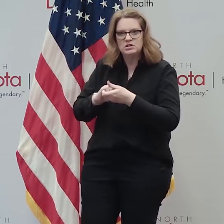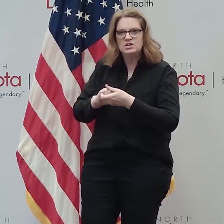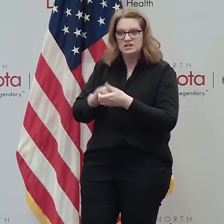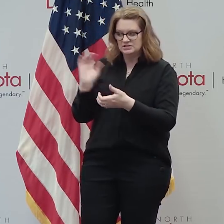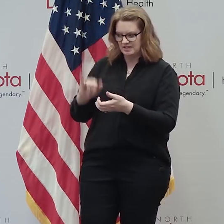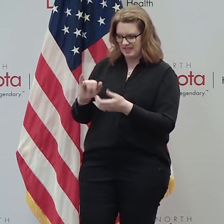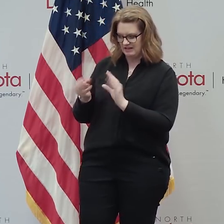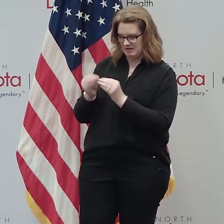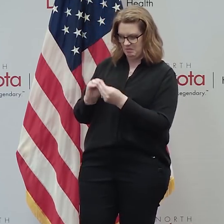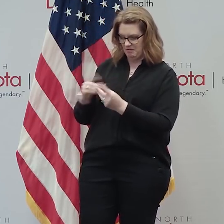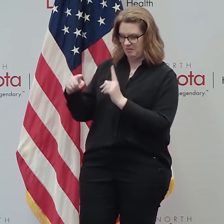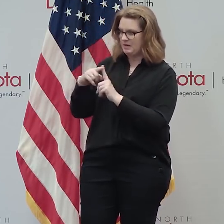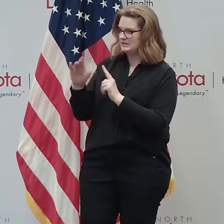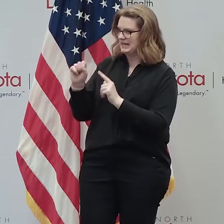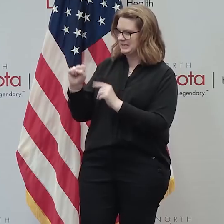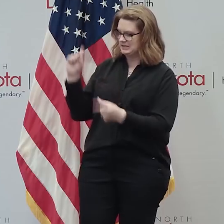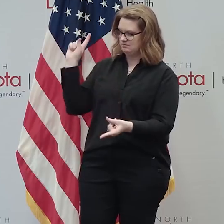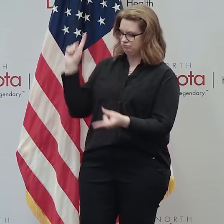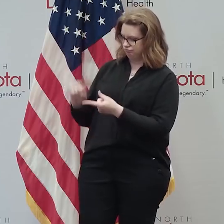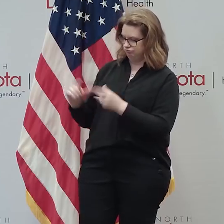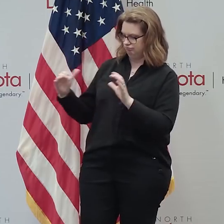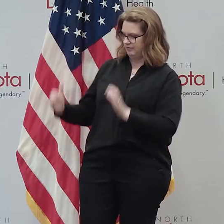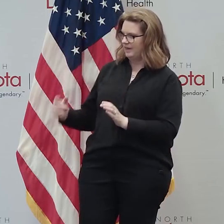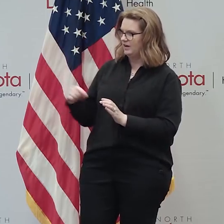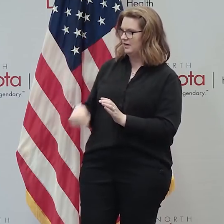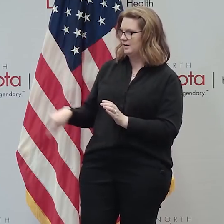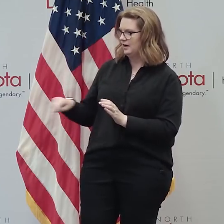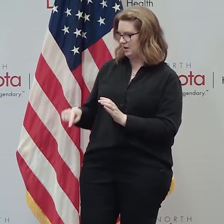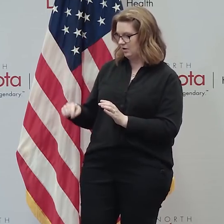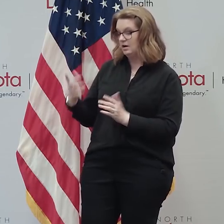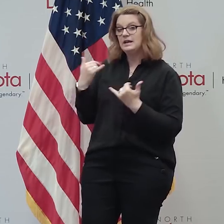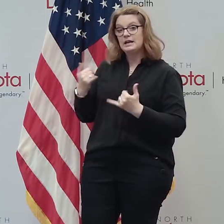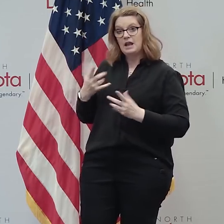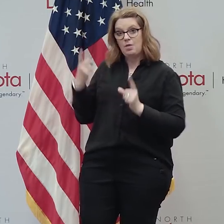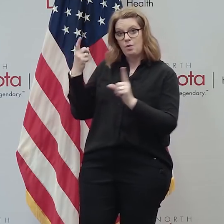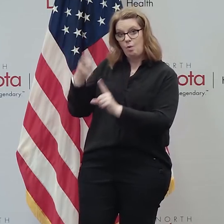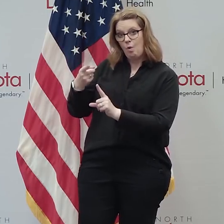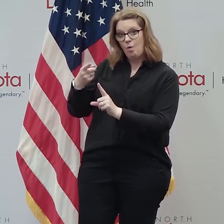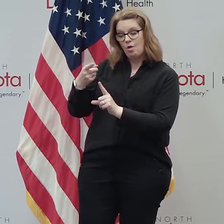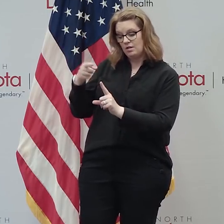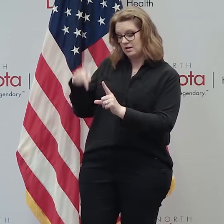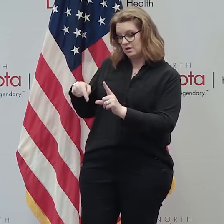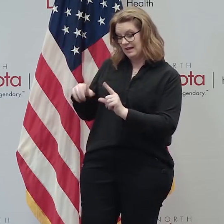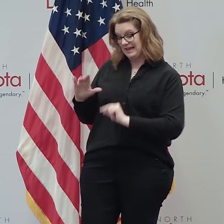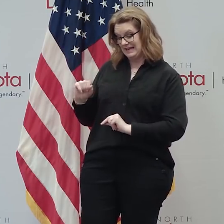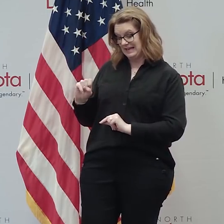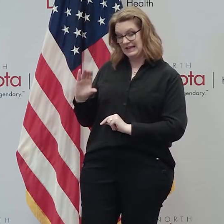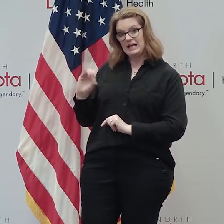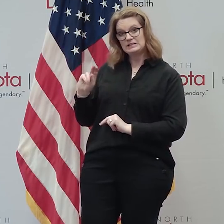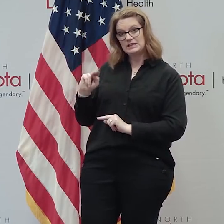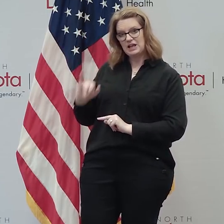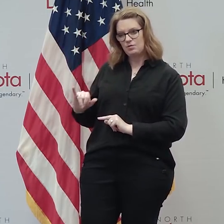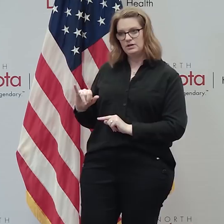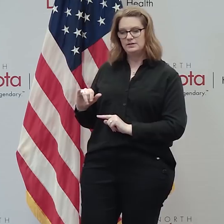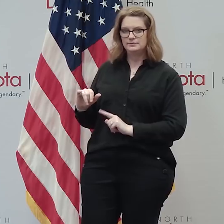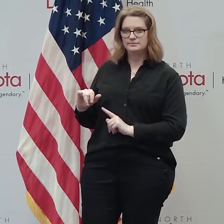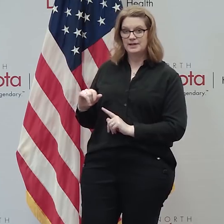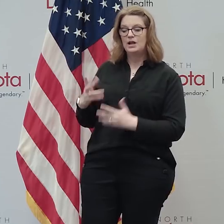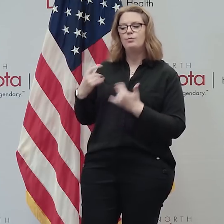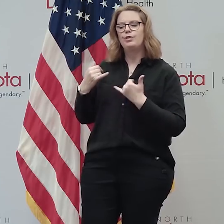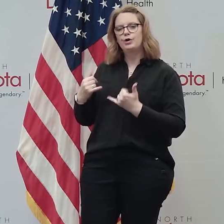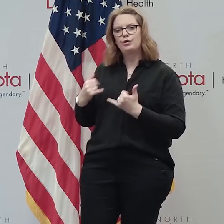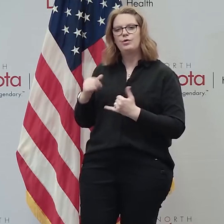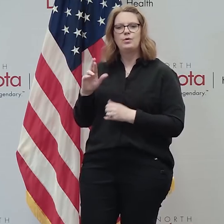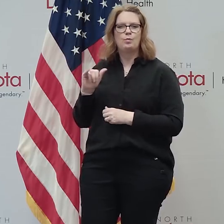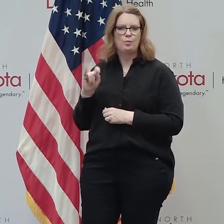Moorhead, West Fargo metro area. The goal right now in the Cass County is, or not the goal, the current rate